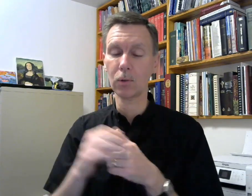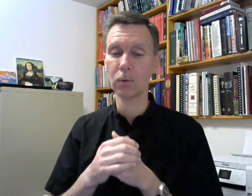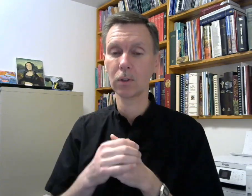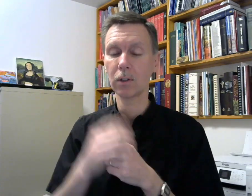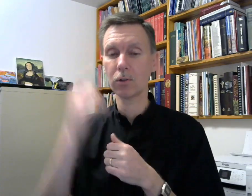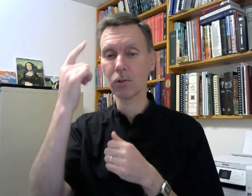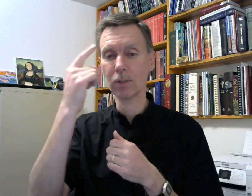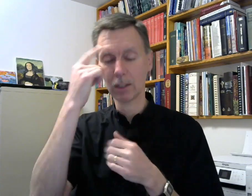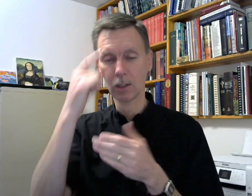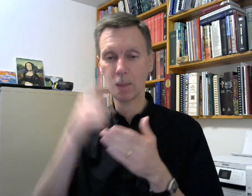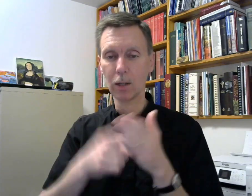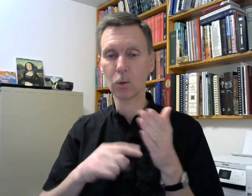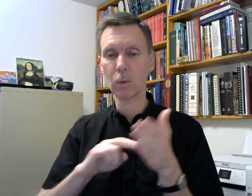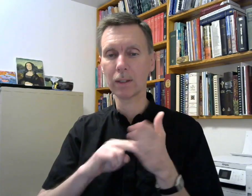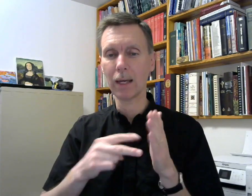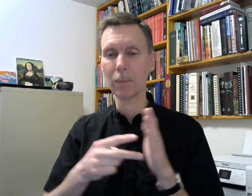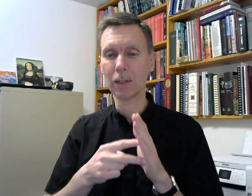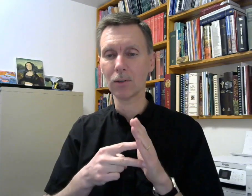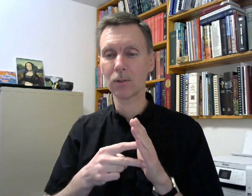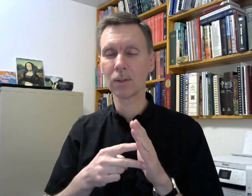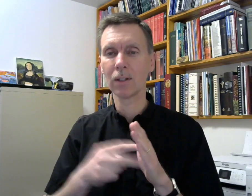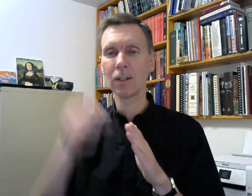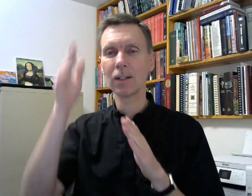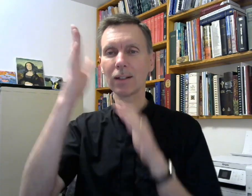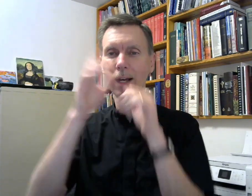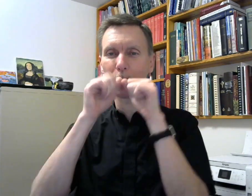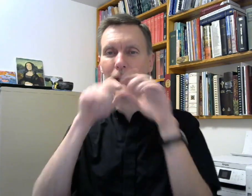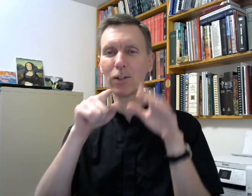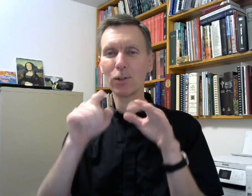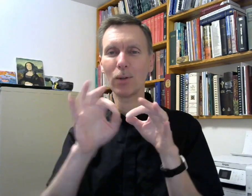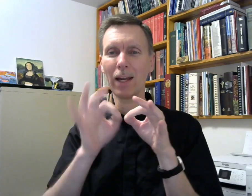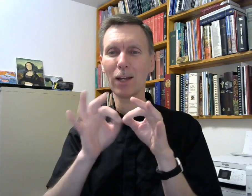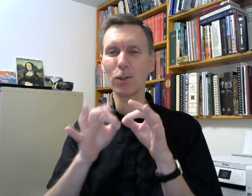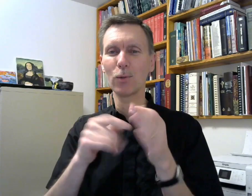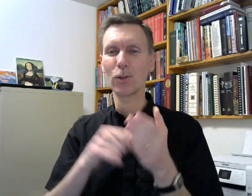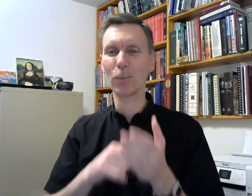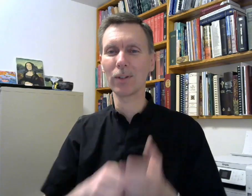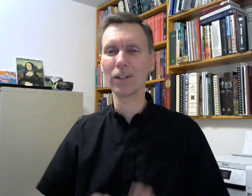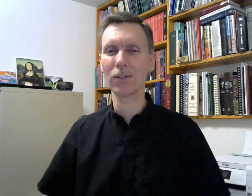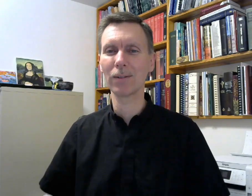just thinking about what that means. God bless you as you interpret this.